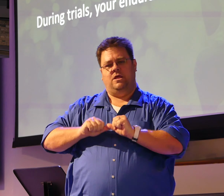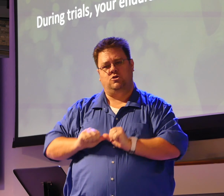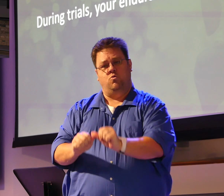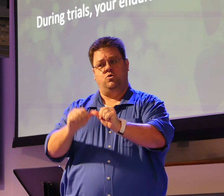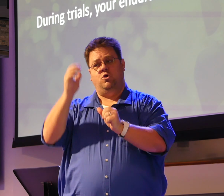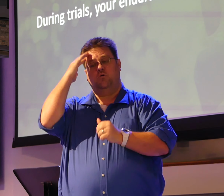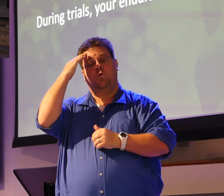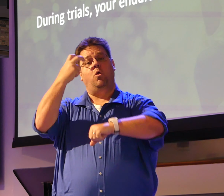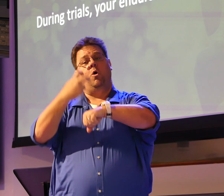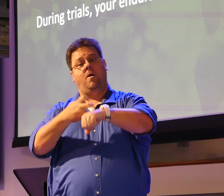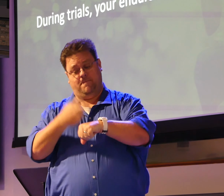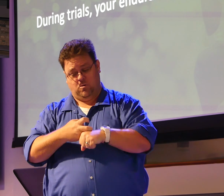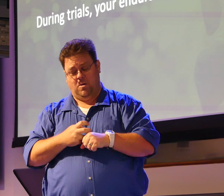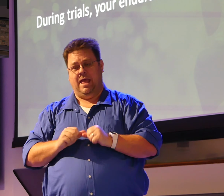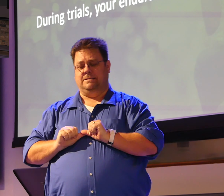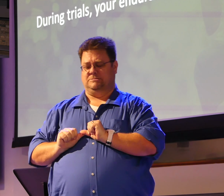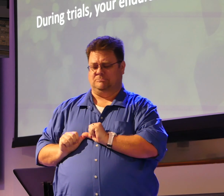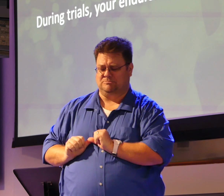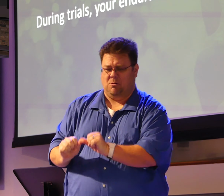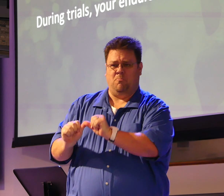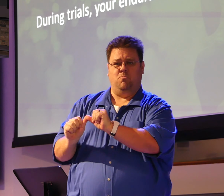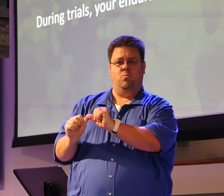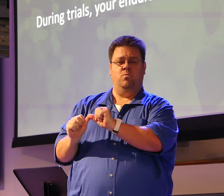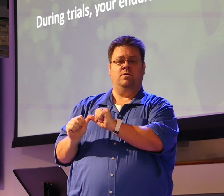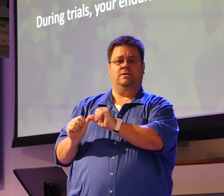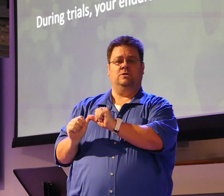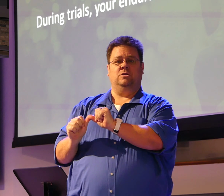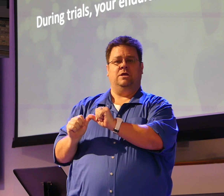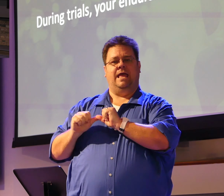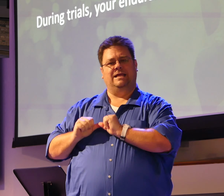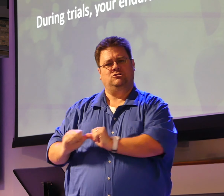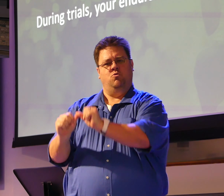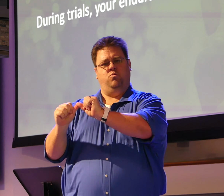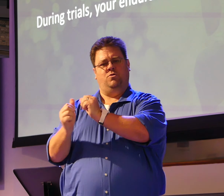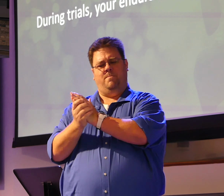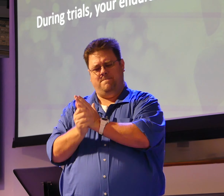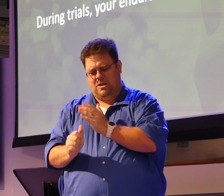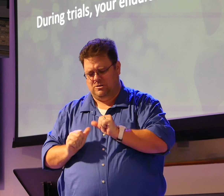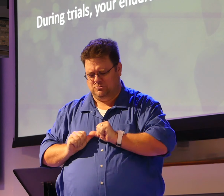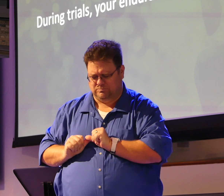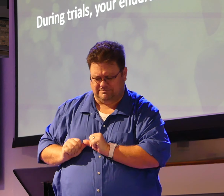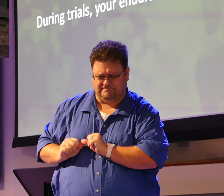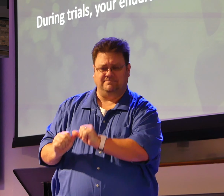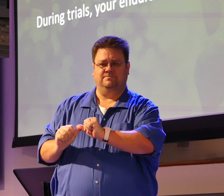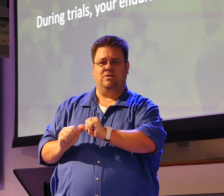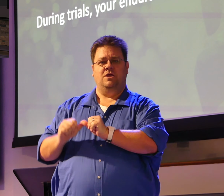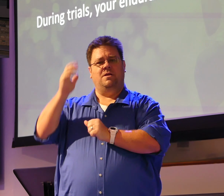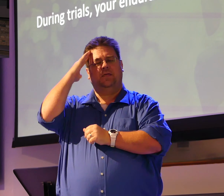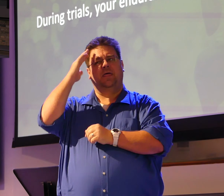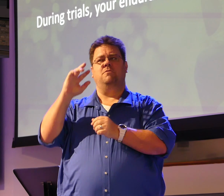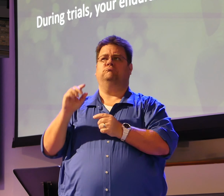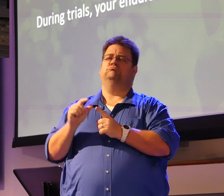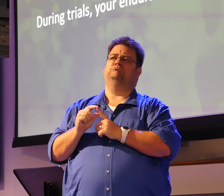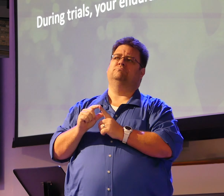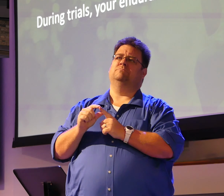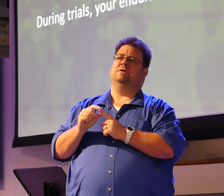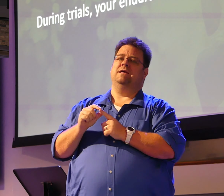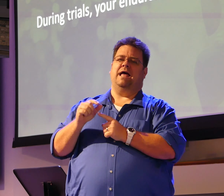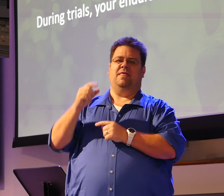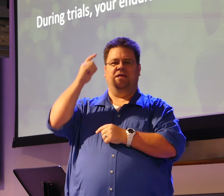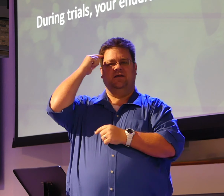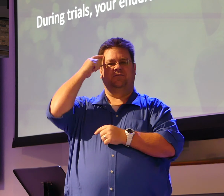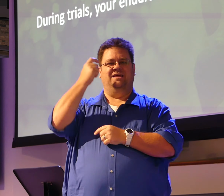timothy you know the hardship i endured endured when i think of endurance you know what i